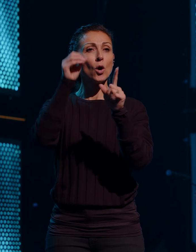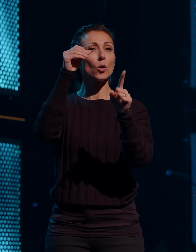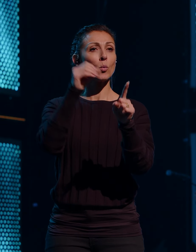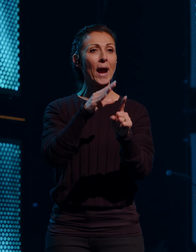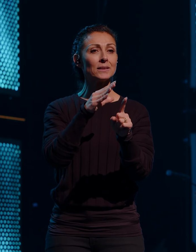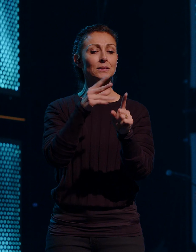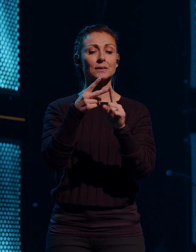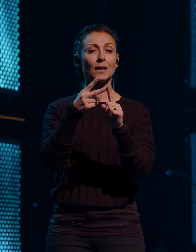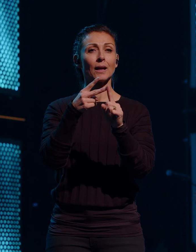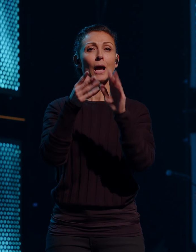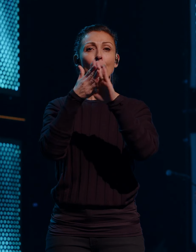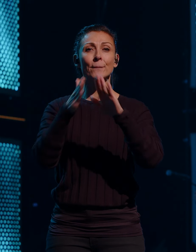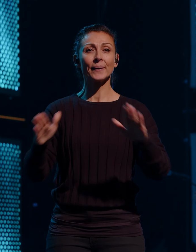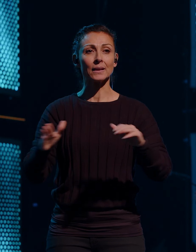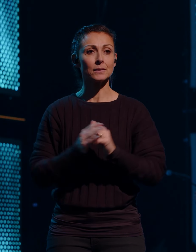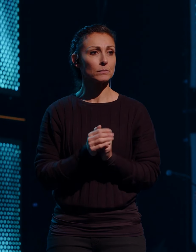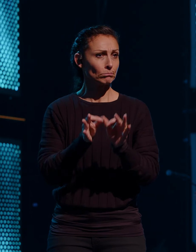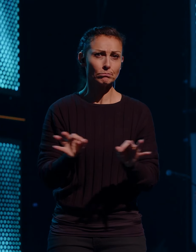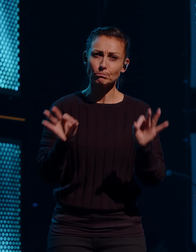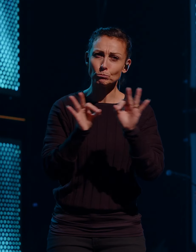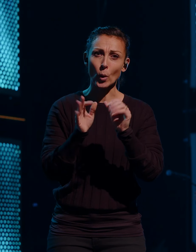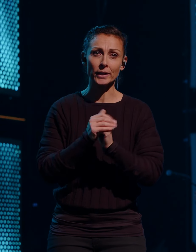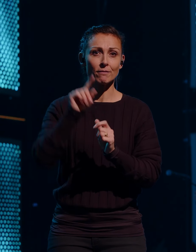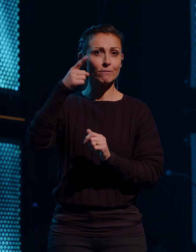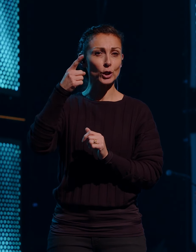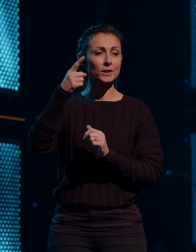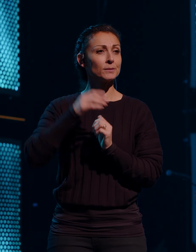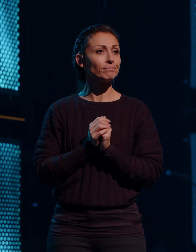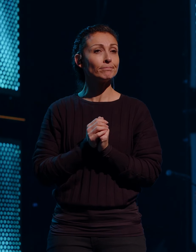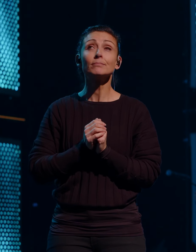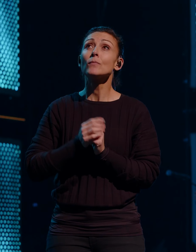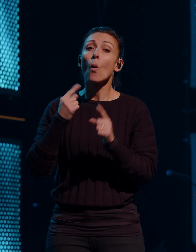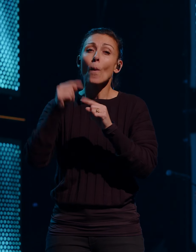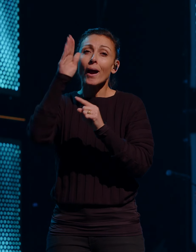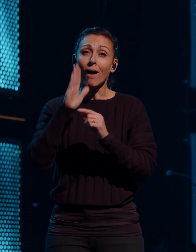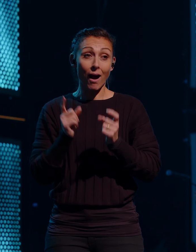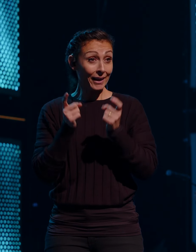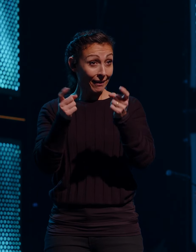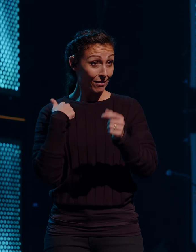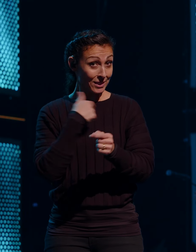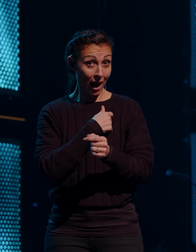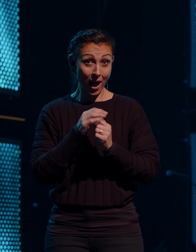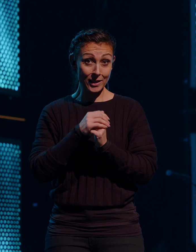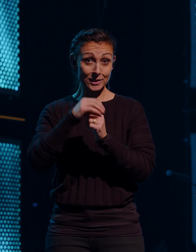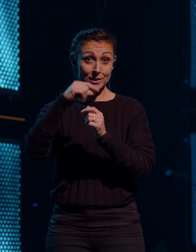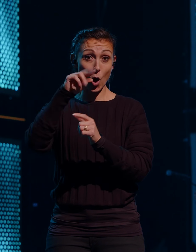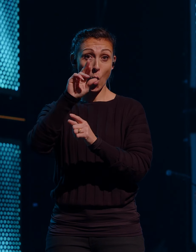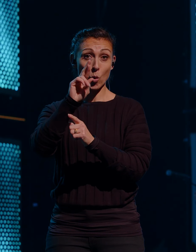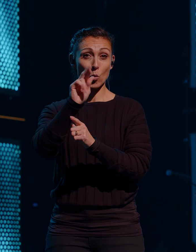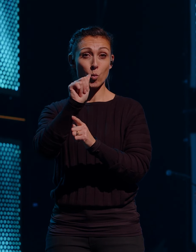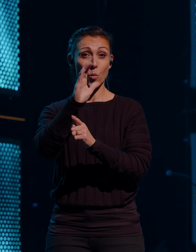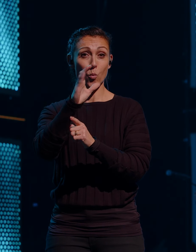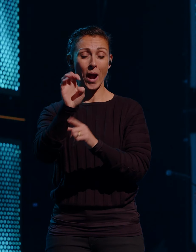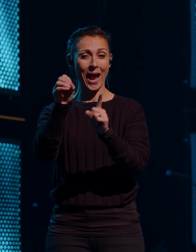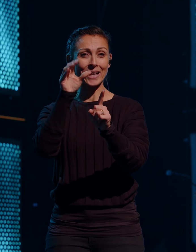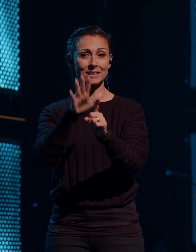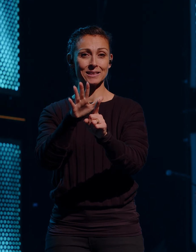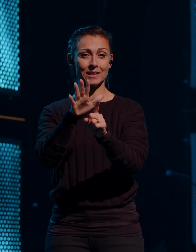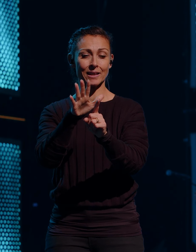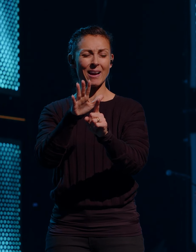important because when God gives us grace and we come to believe in him as Lord and Savior, that